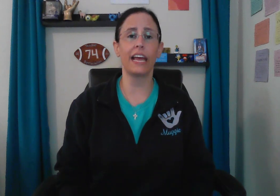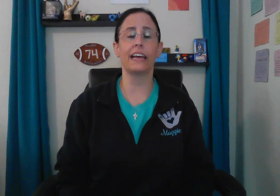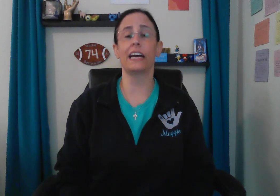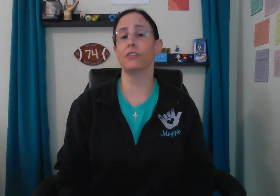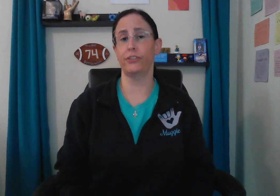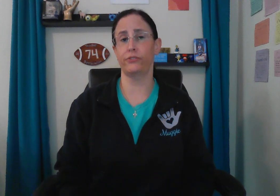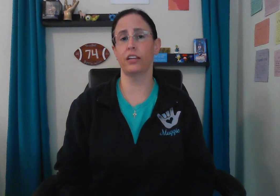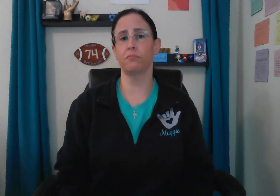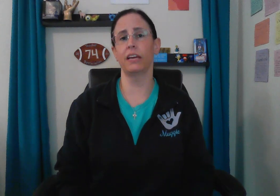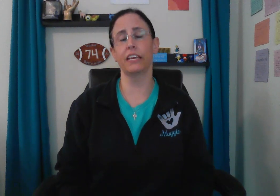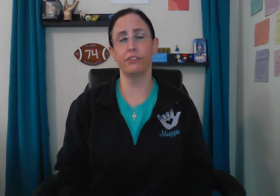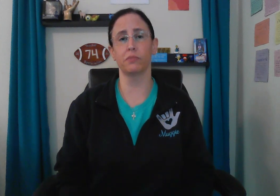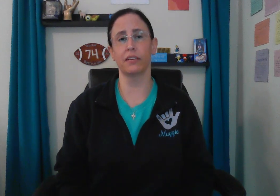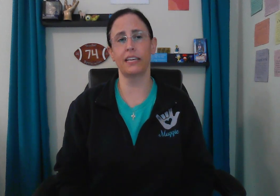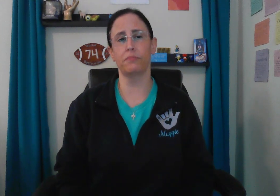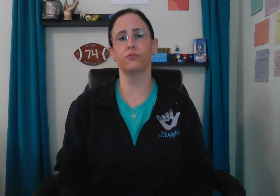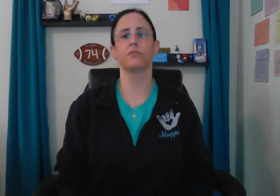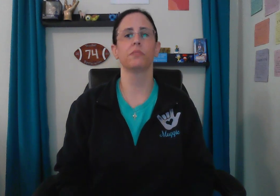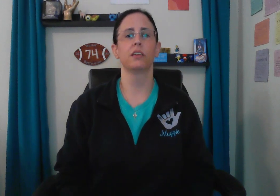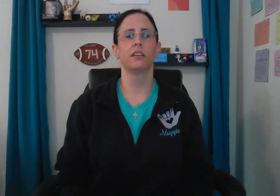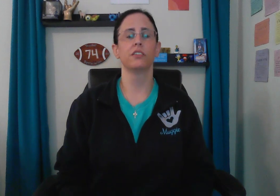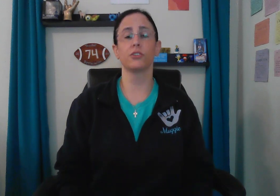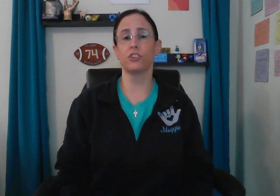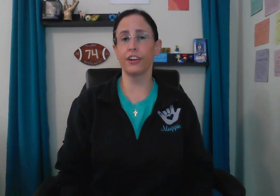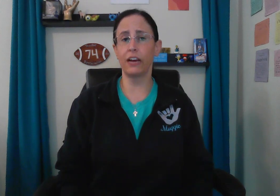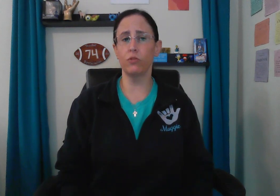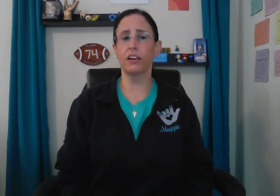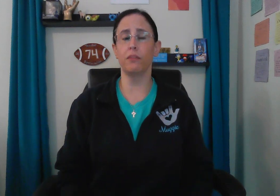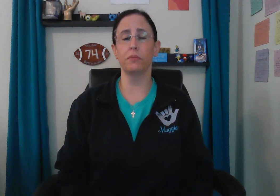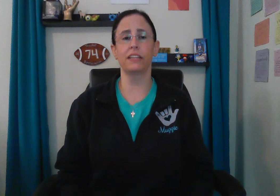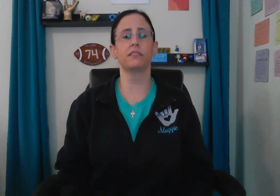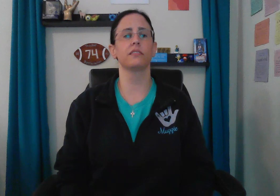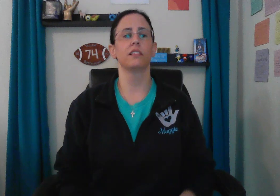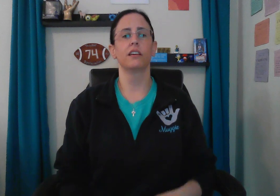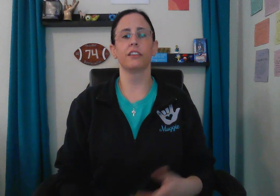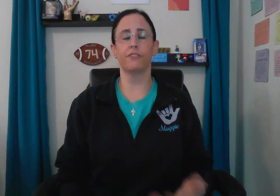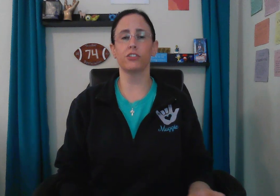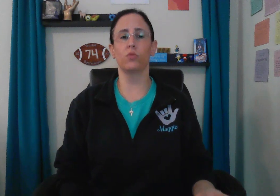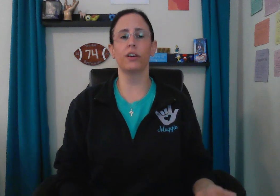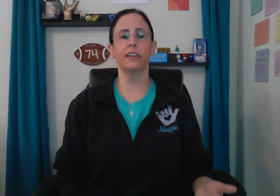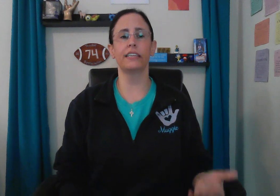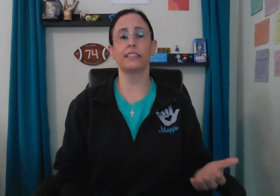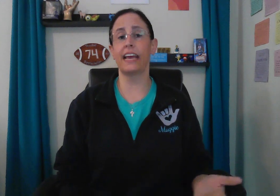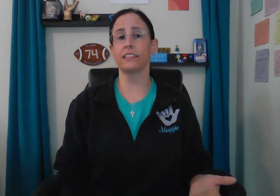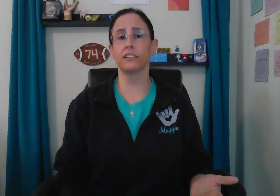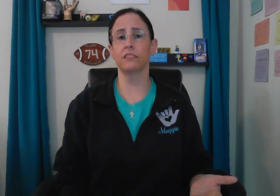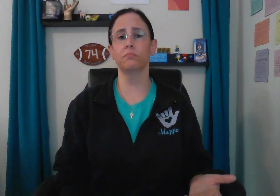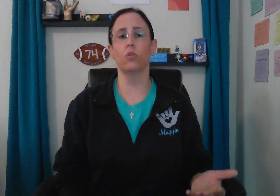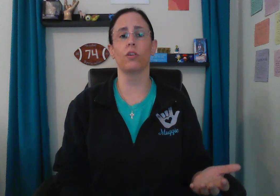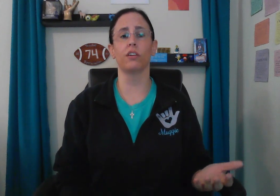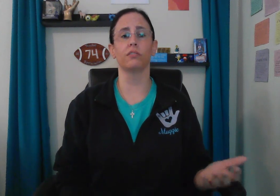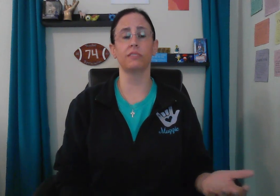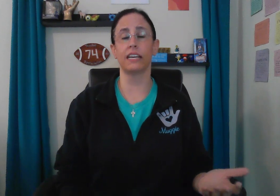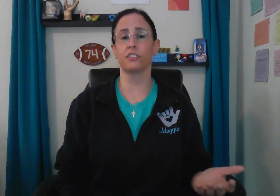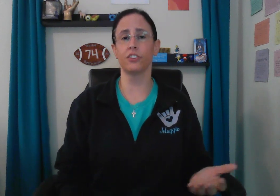and how to use them, and give you some examples. So starting out with compliments, the first one is handsome or nice